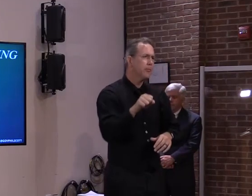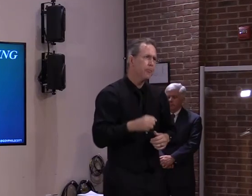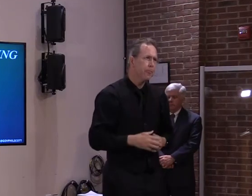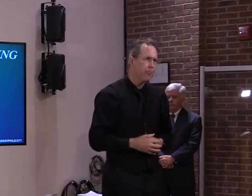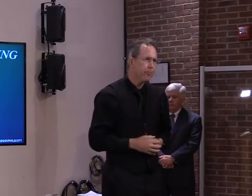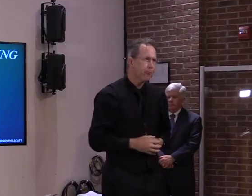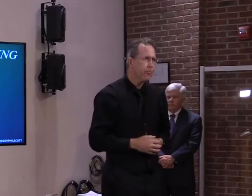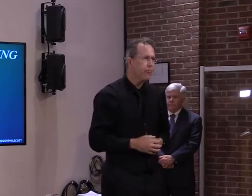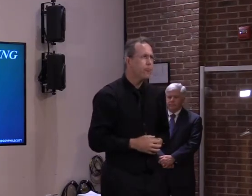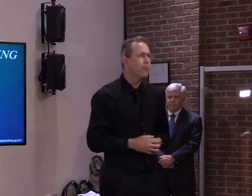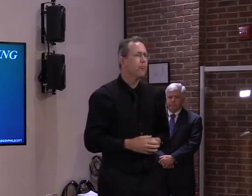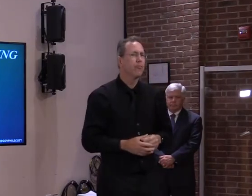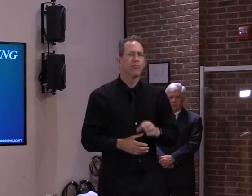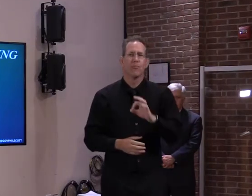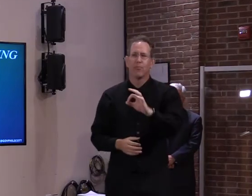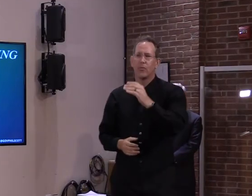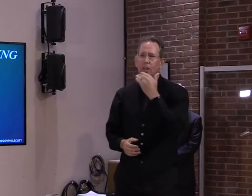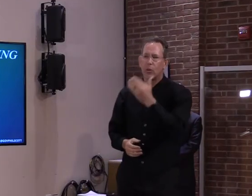Okay, thank you very much.